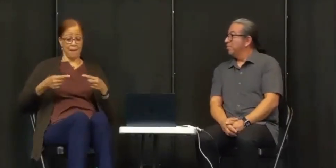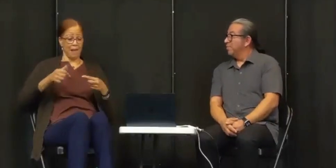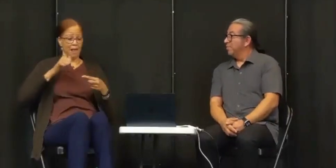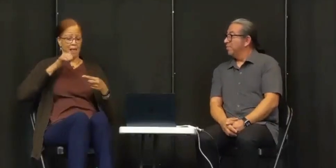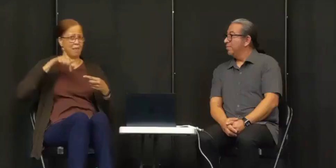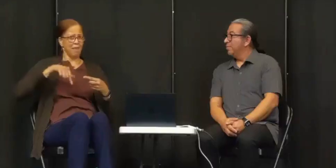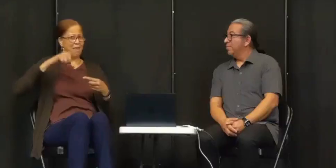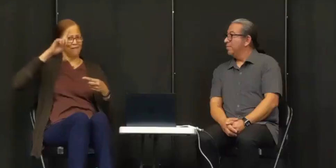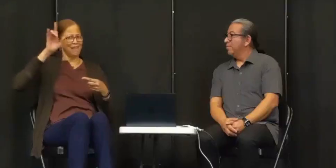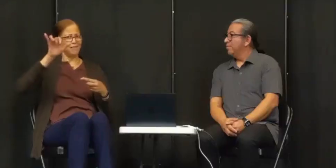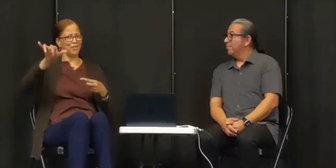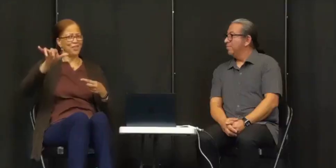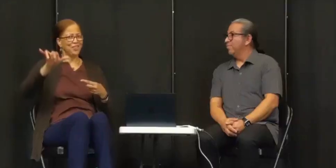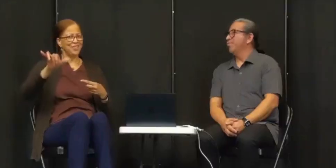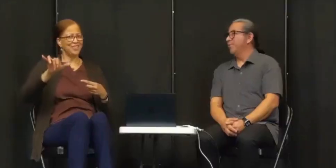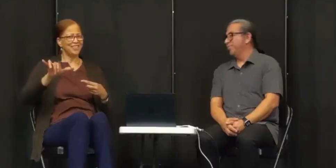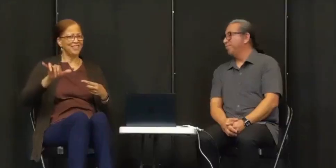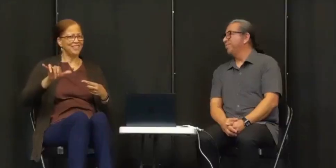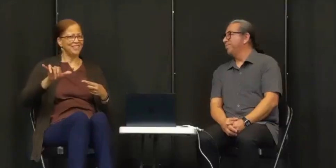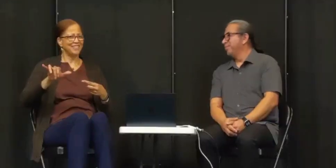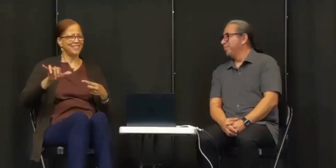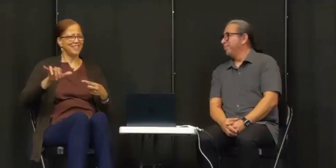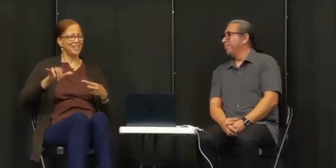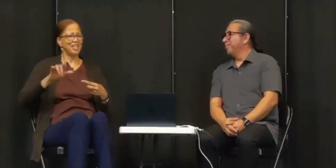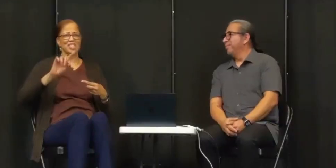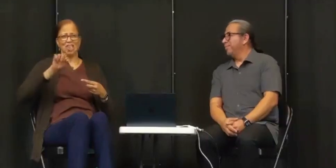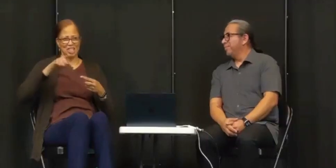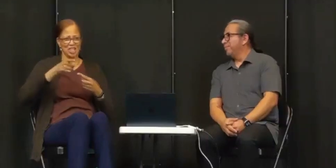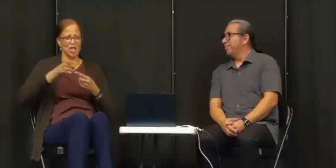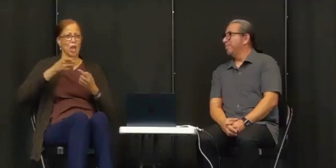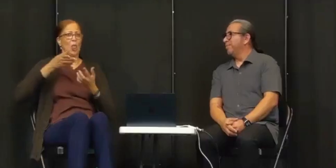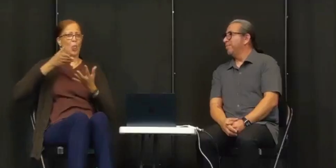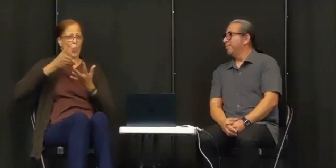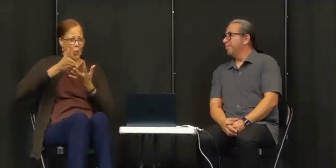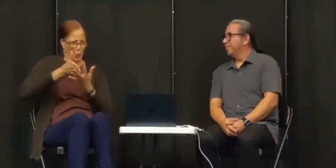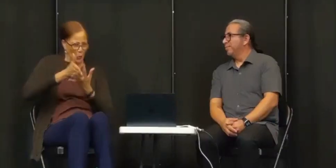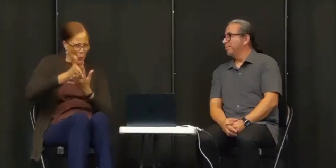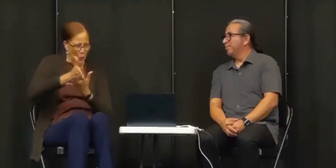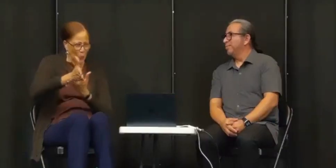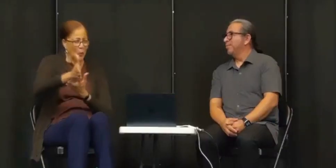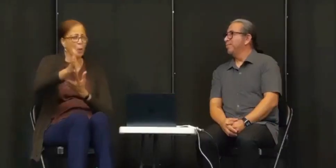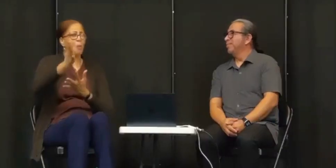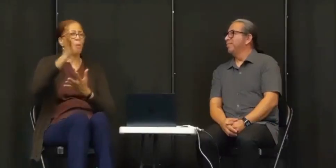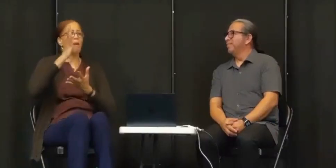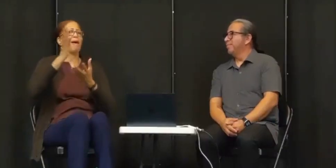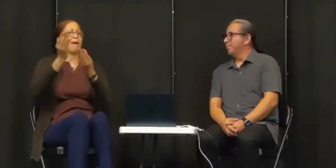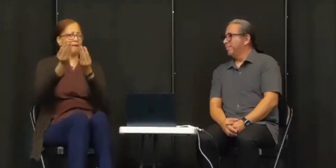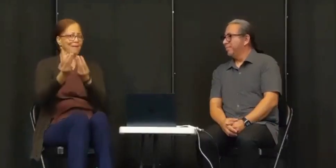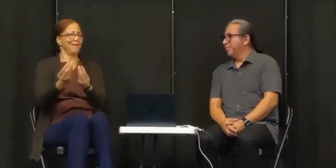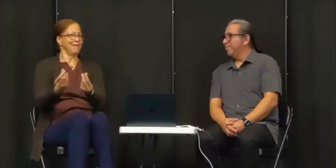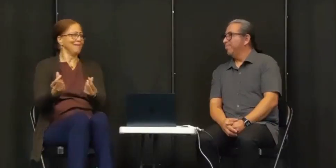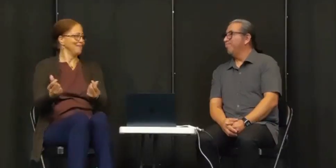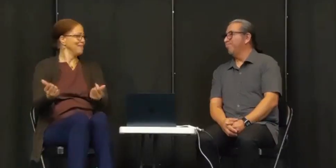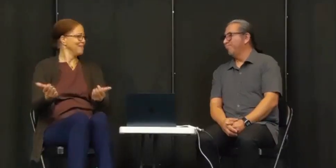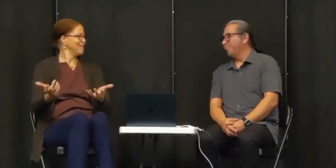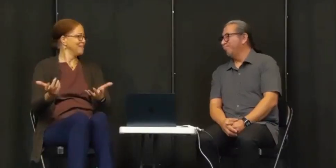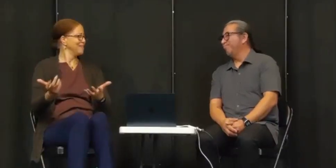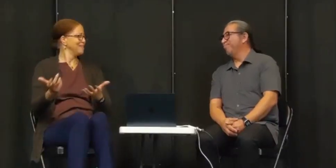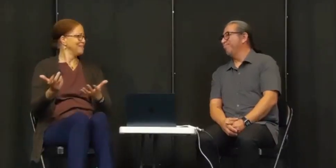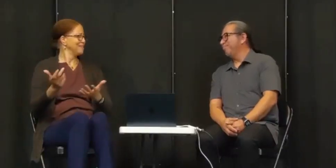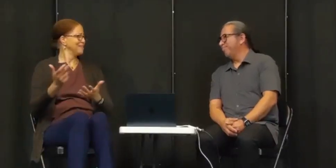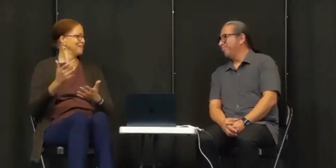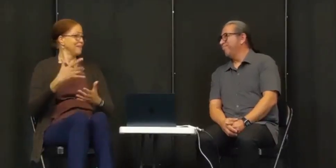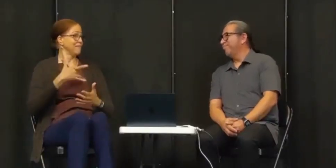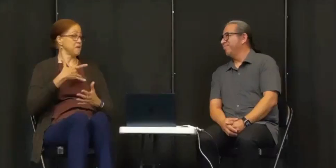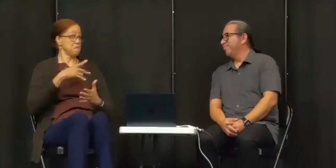And when you go through grieving, just know that it's not going to be forever. You go through it, and it will